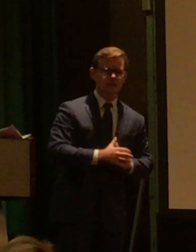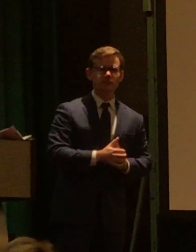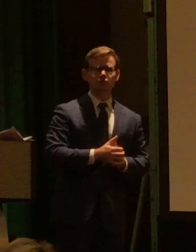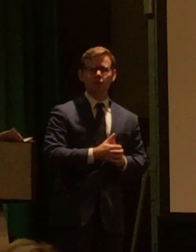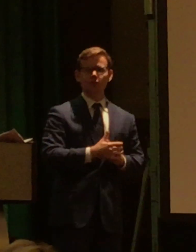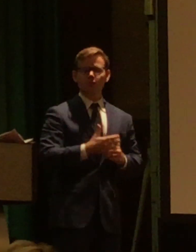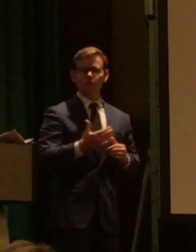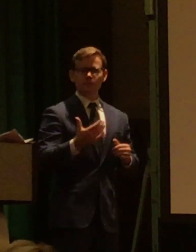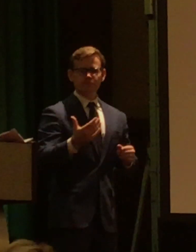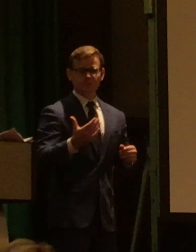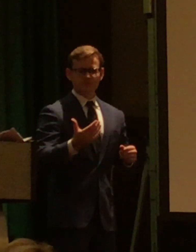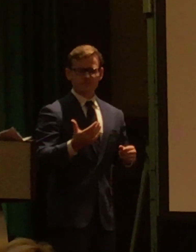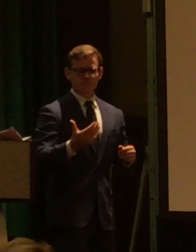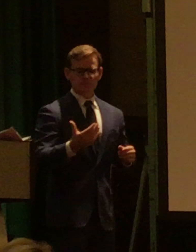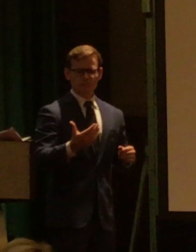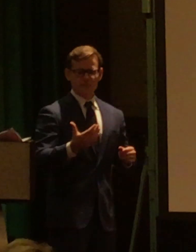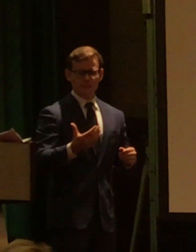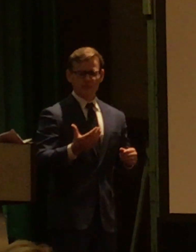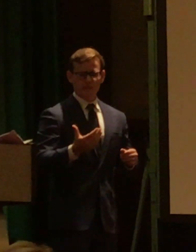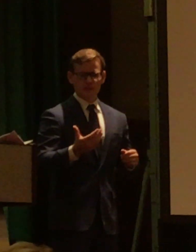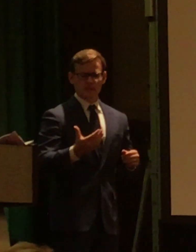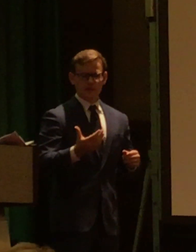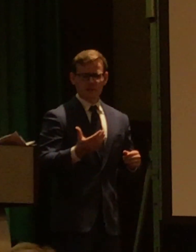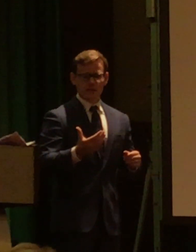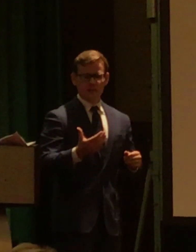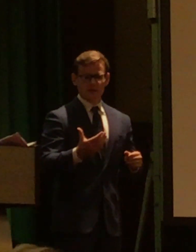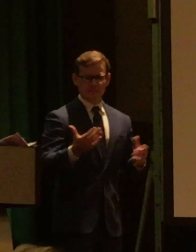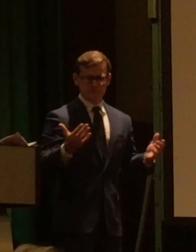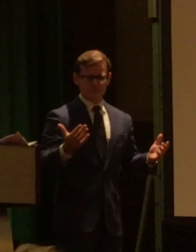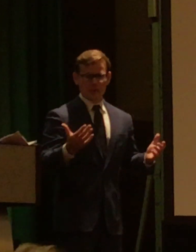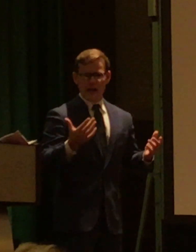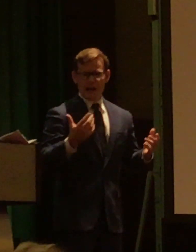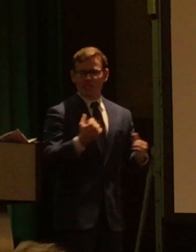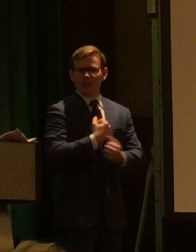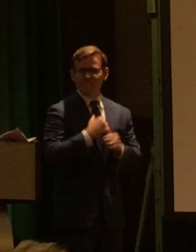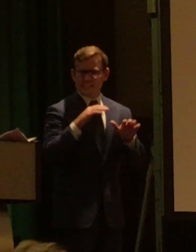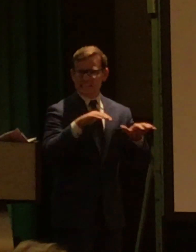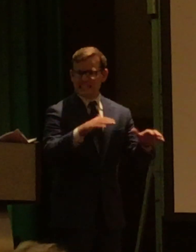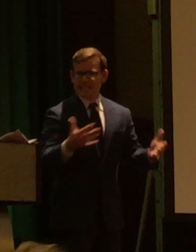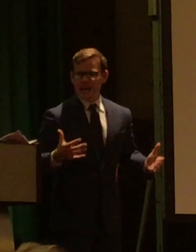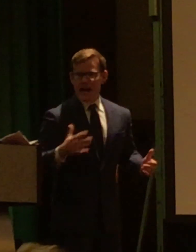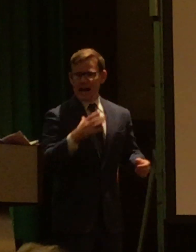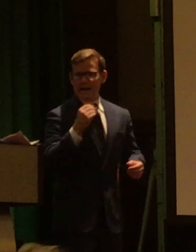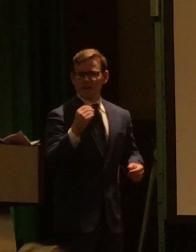before 9/11 hit. So from that,